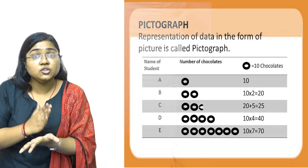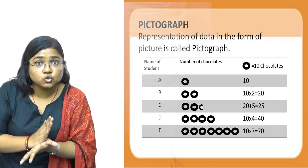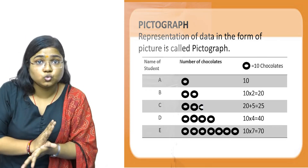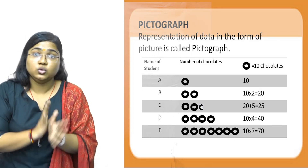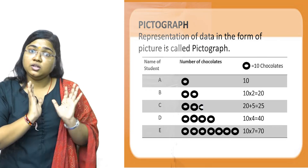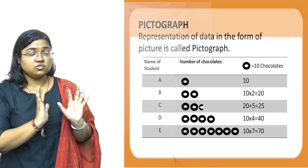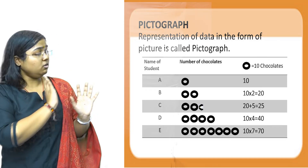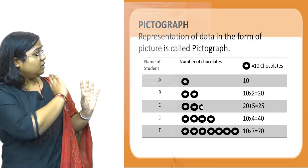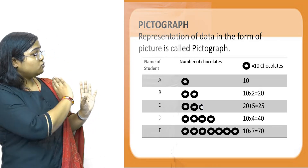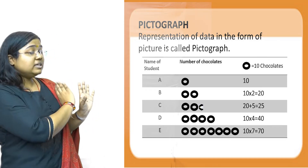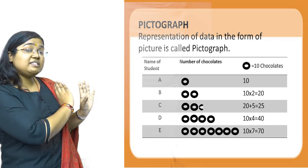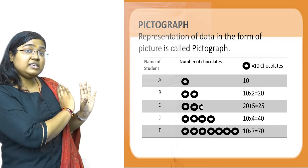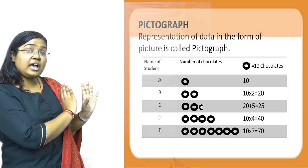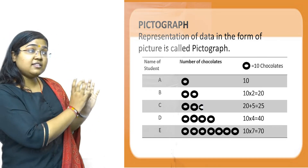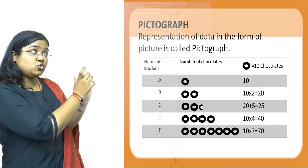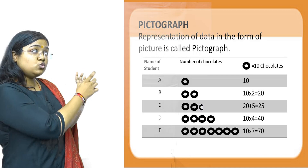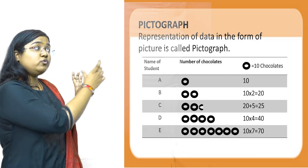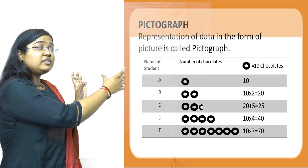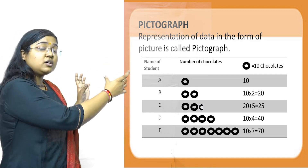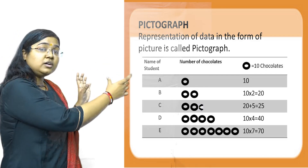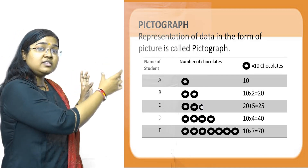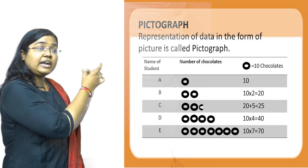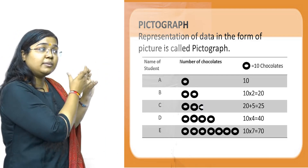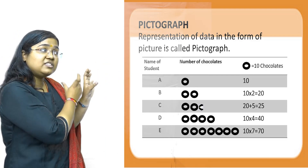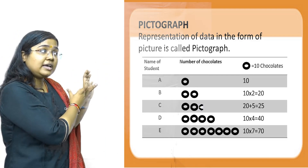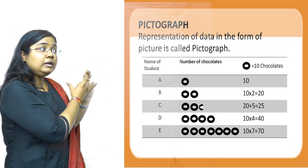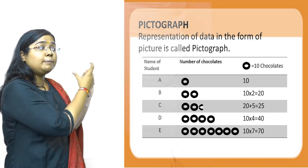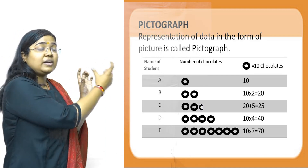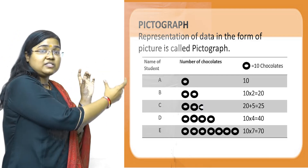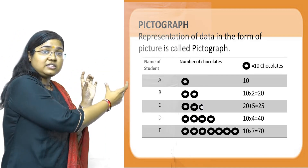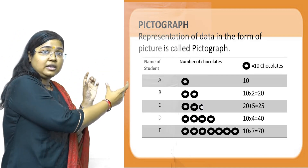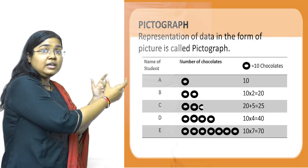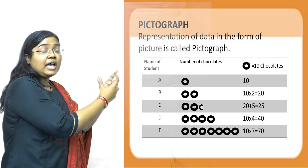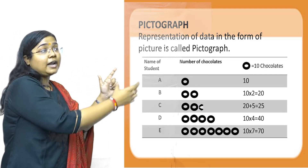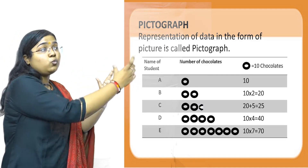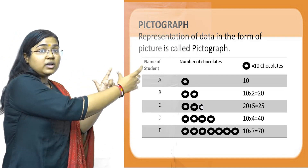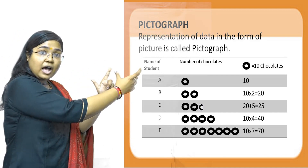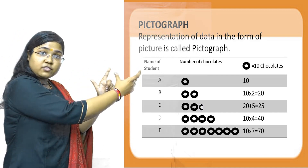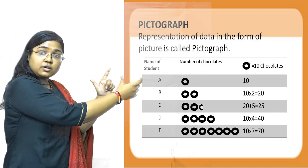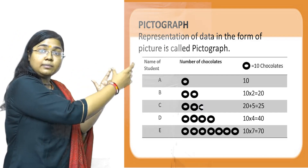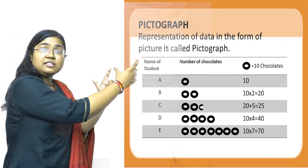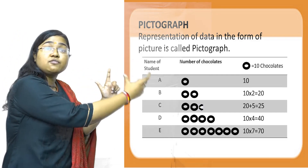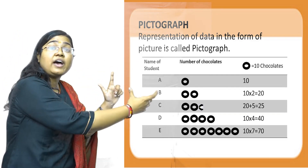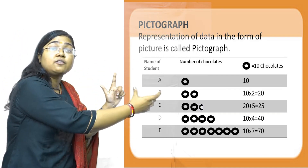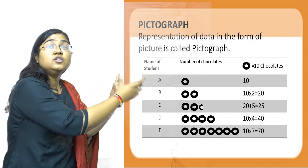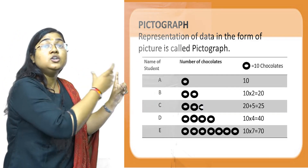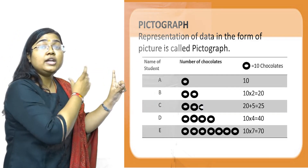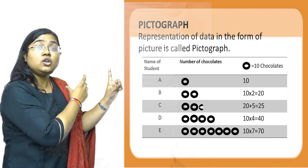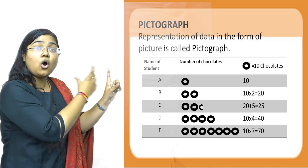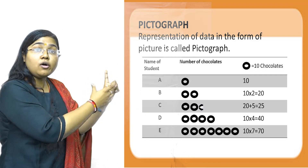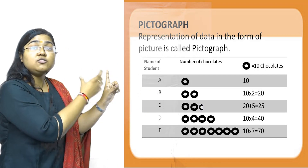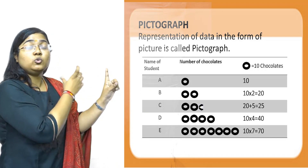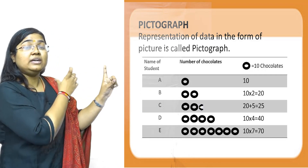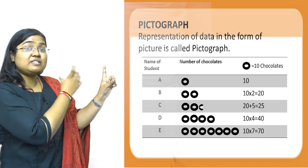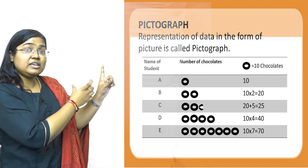divide by 2. So student C has 2 full circles, that means 10 plus 10, and one half circle means 5.